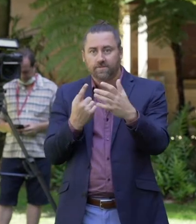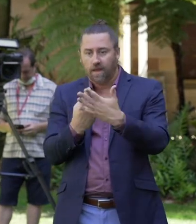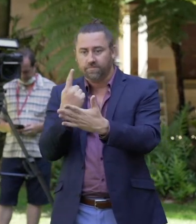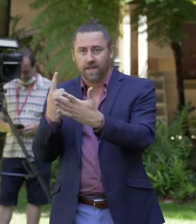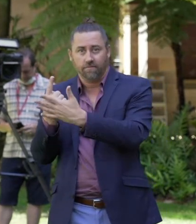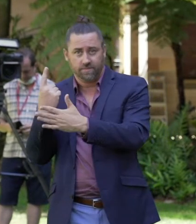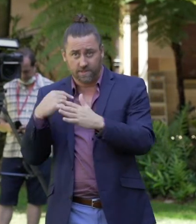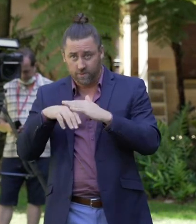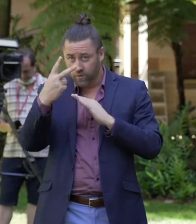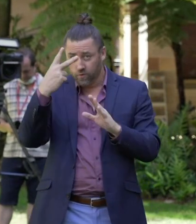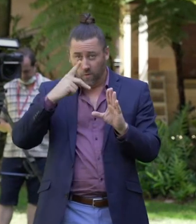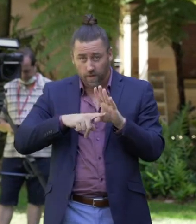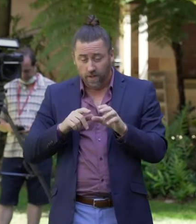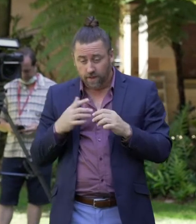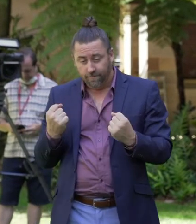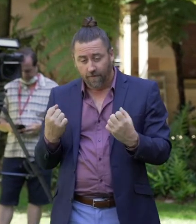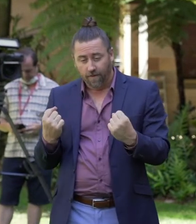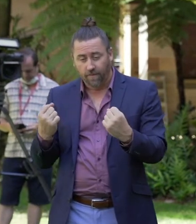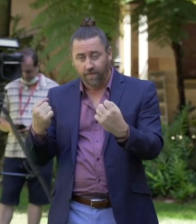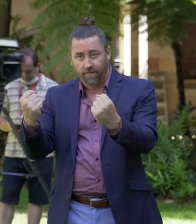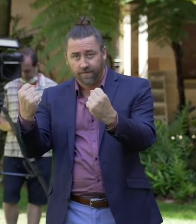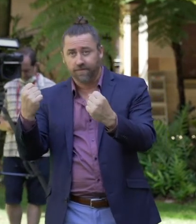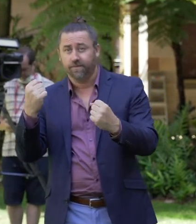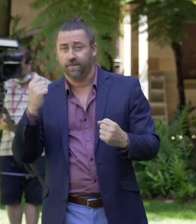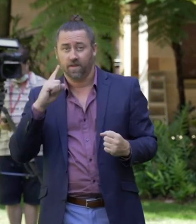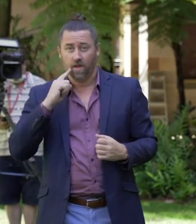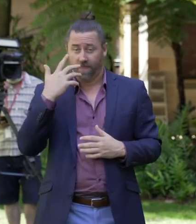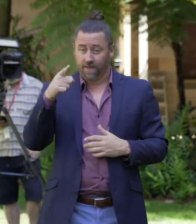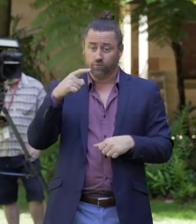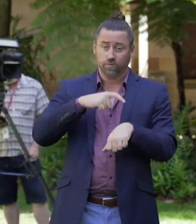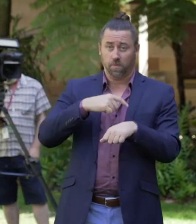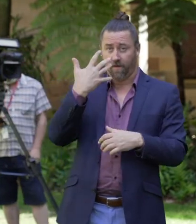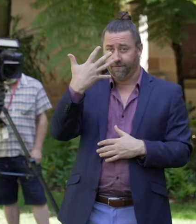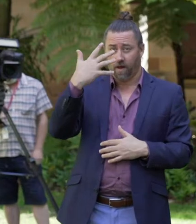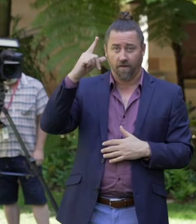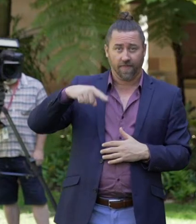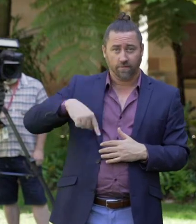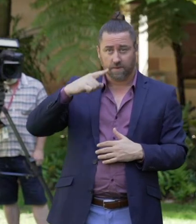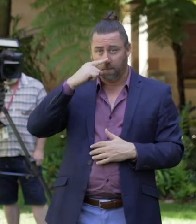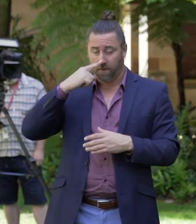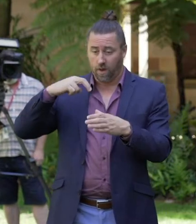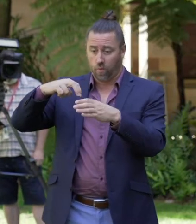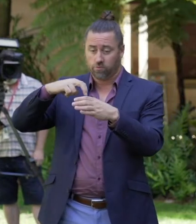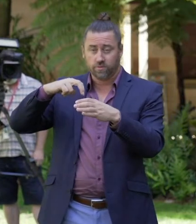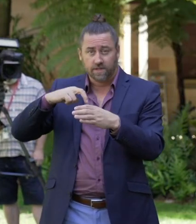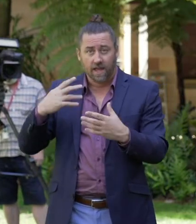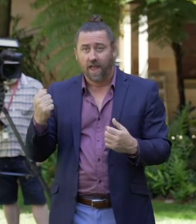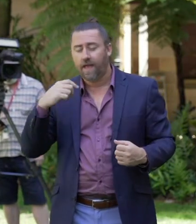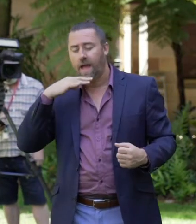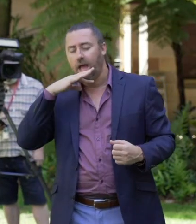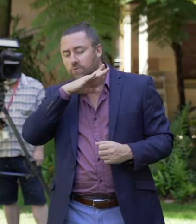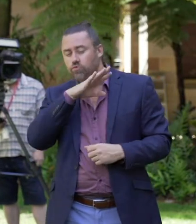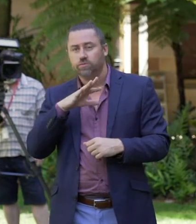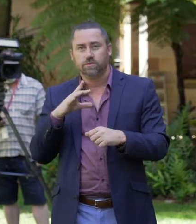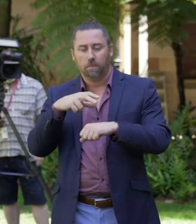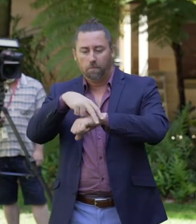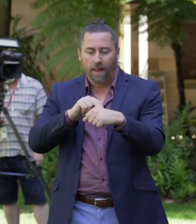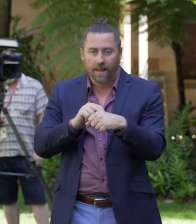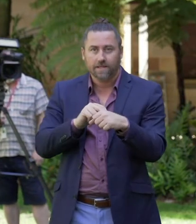of 2 years. We had 5,000 people in hotel quarantine. We had hundreds of police. We